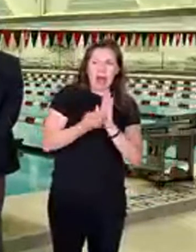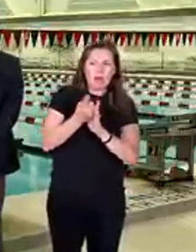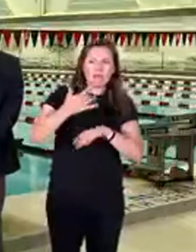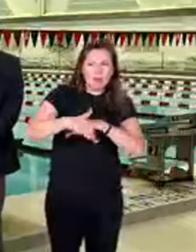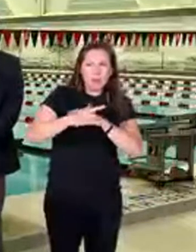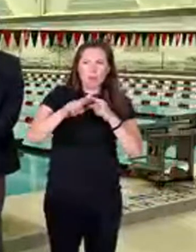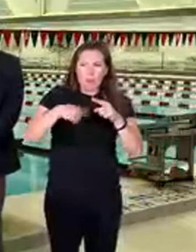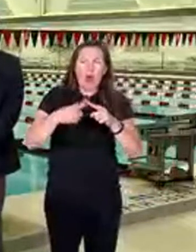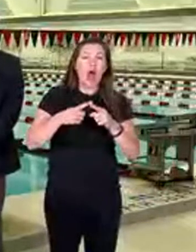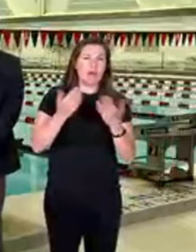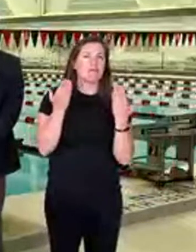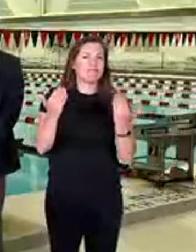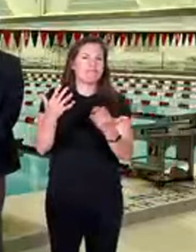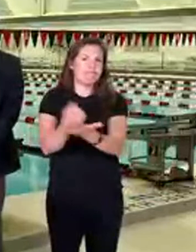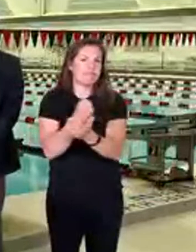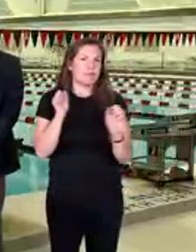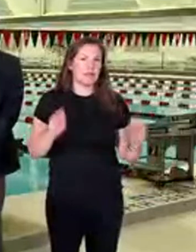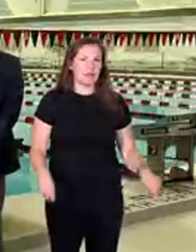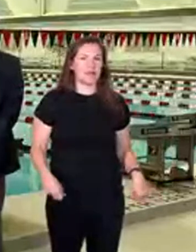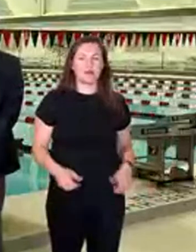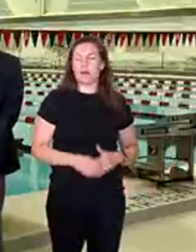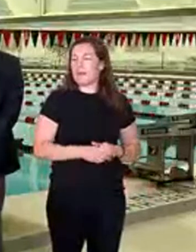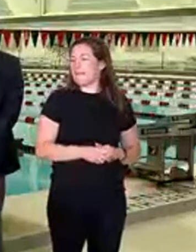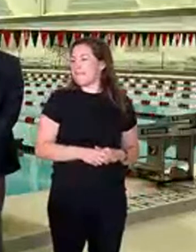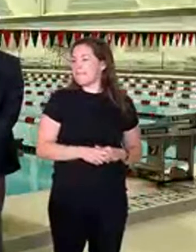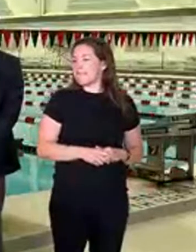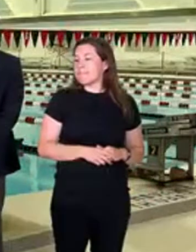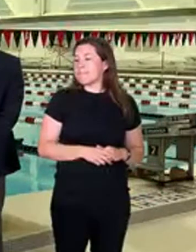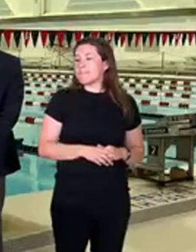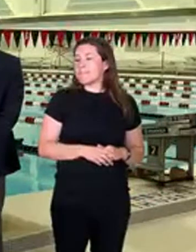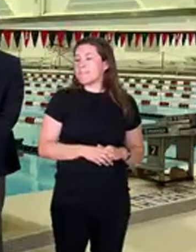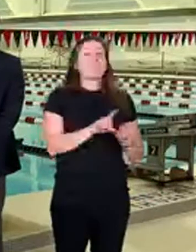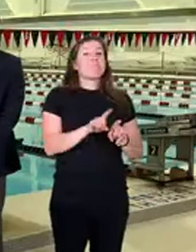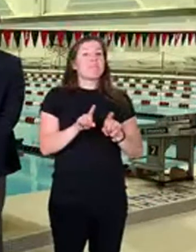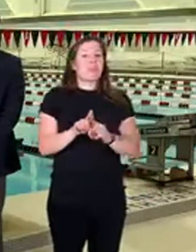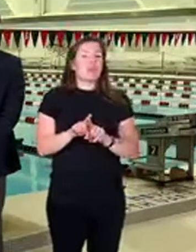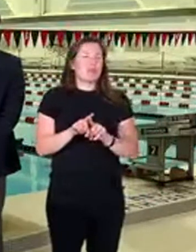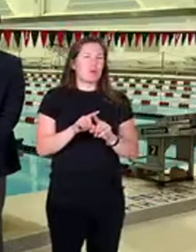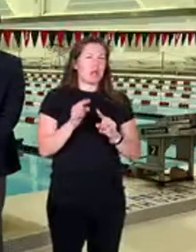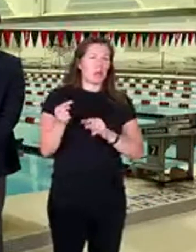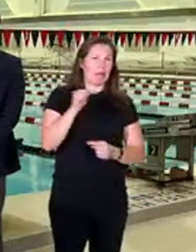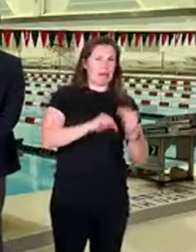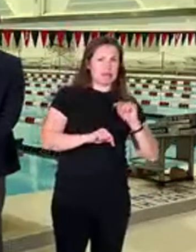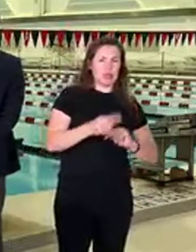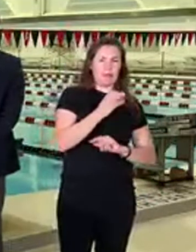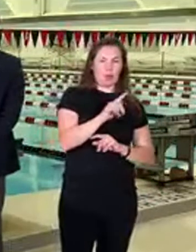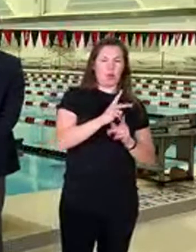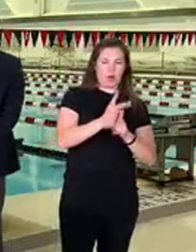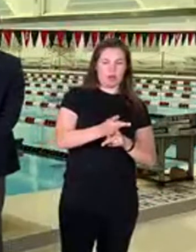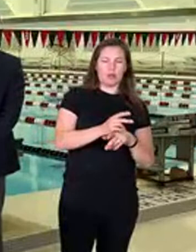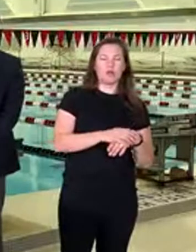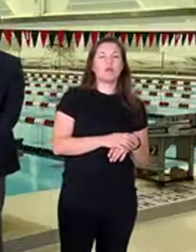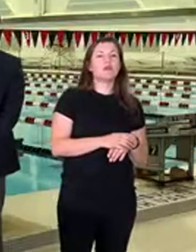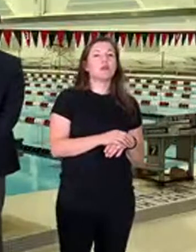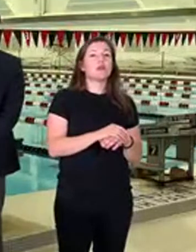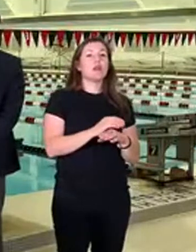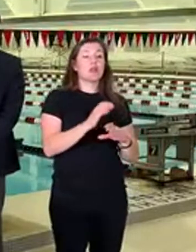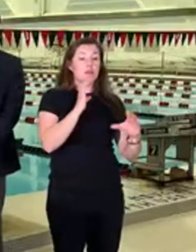availability. So we've also, just about the pool rental, We've also communicated to